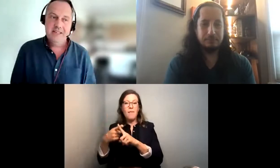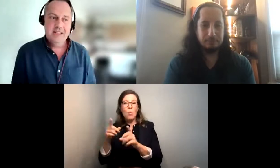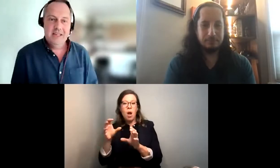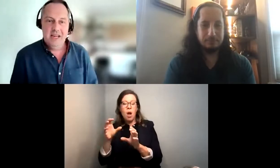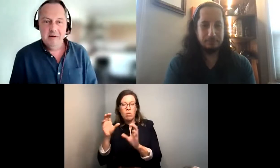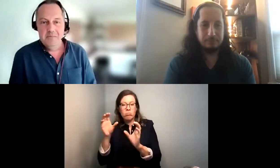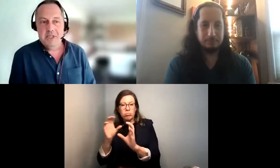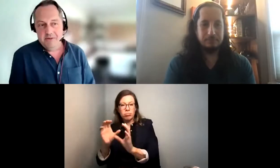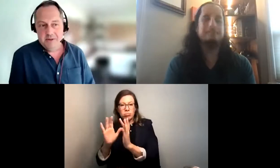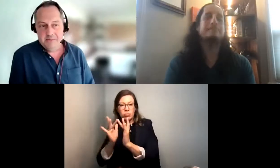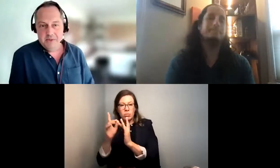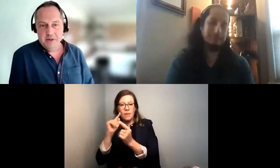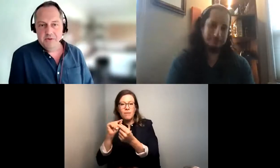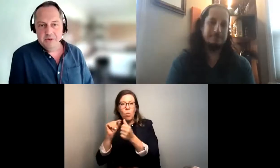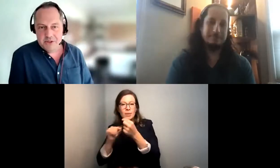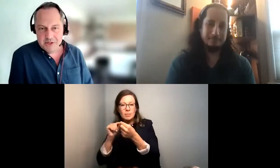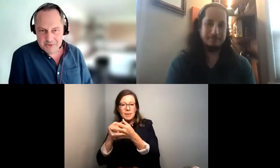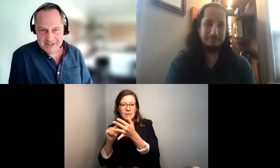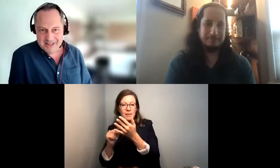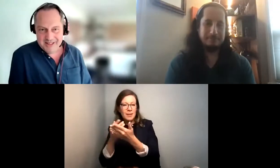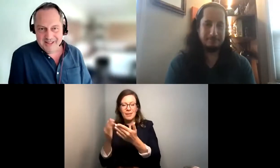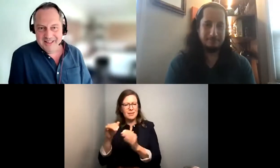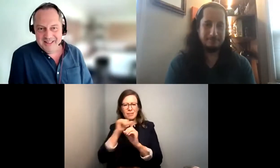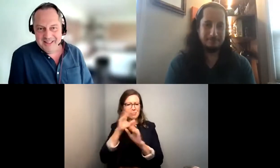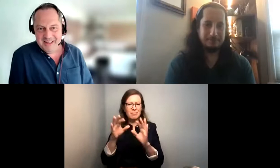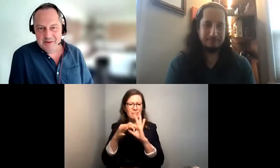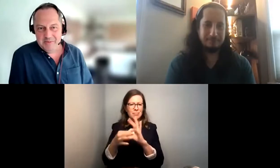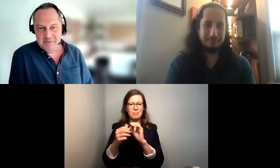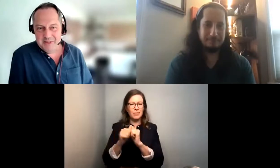specific material. So it had nothing to do with the